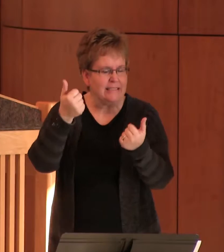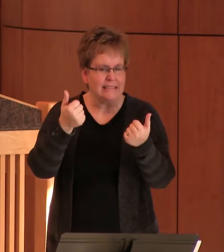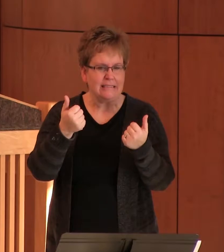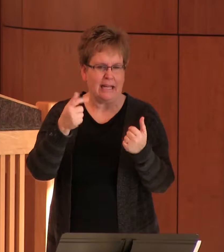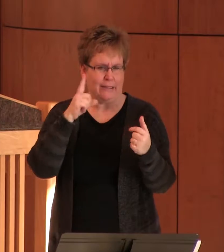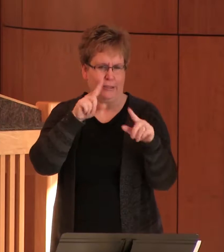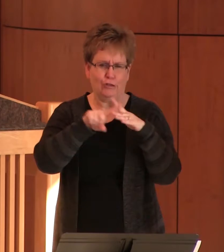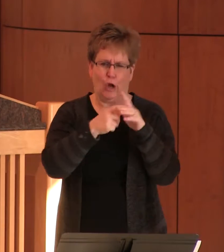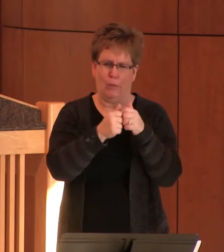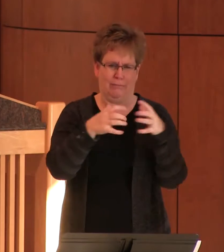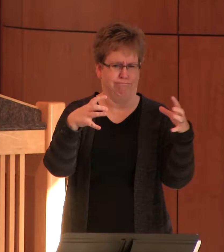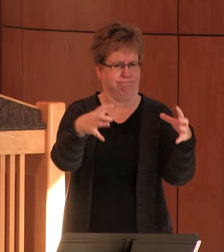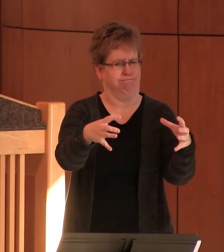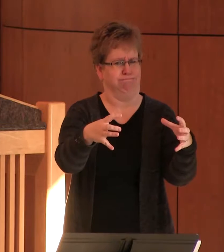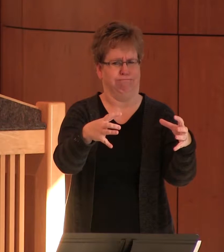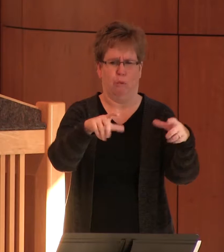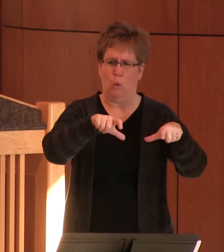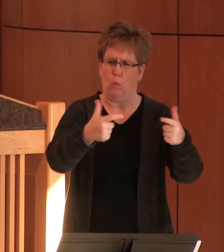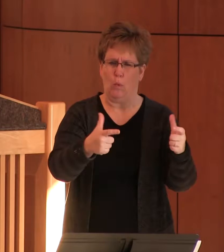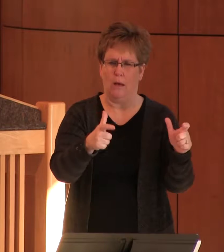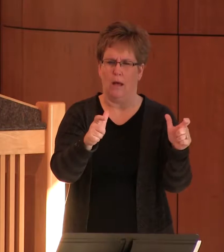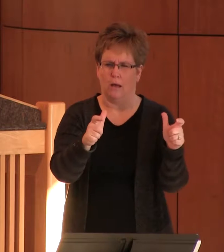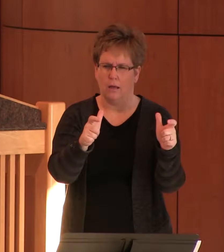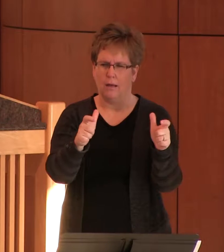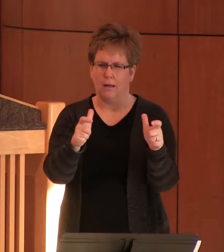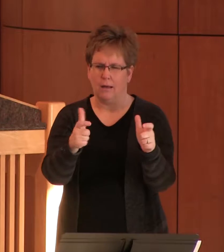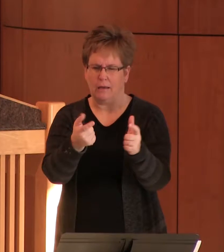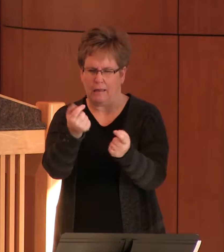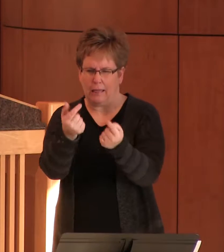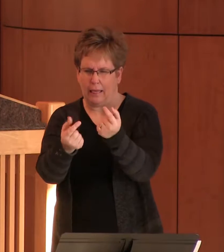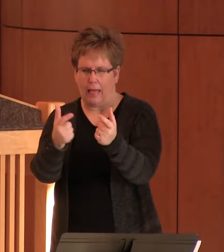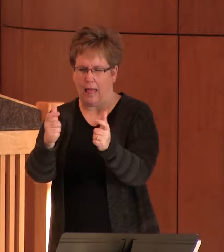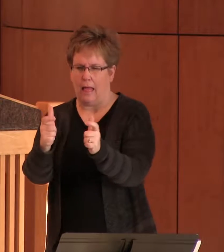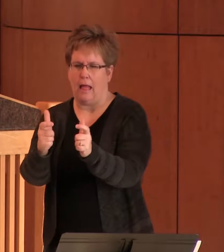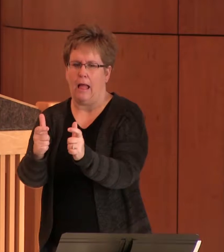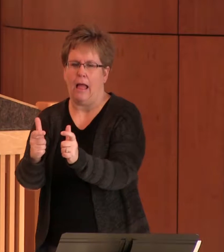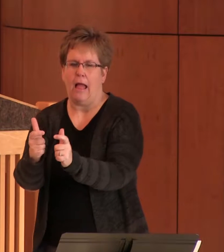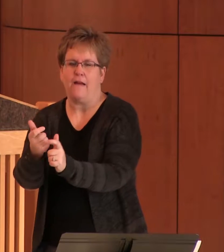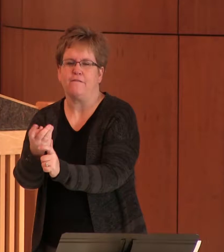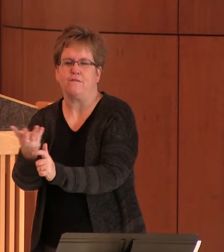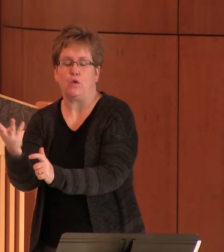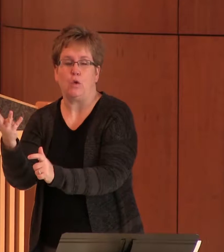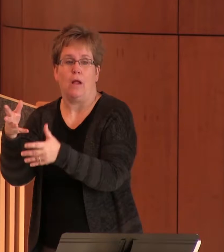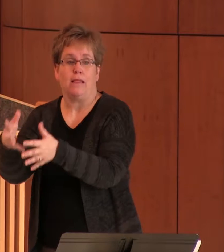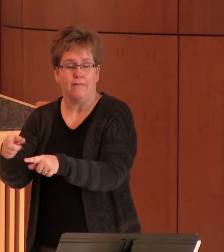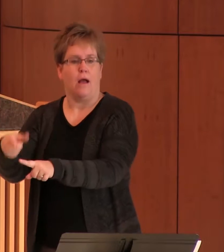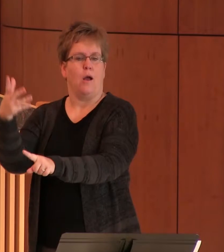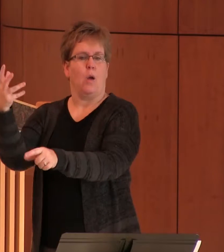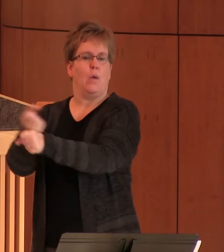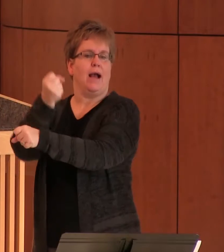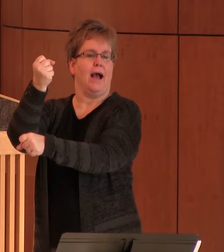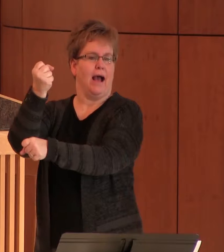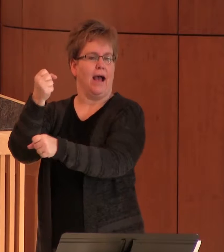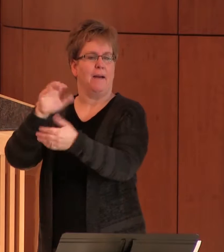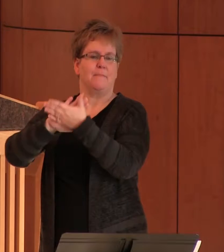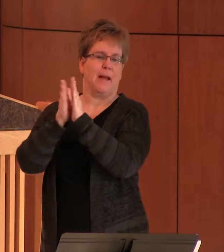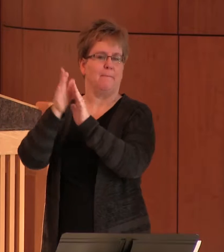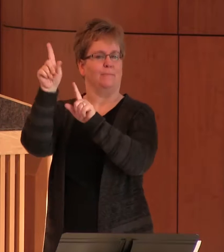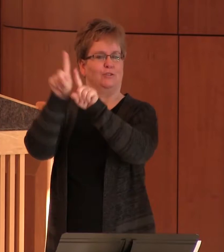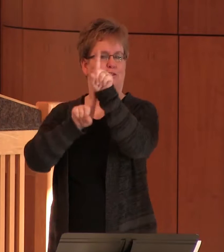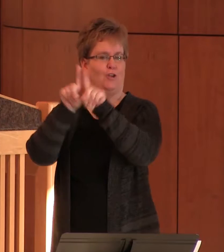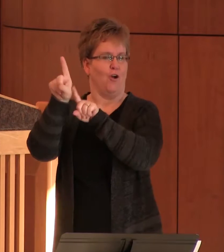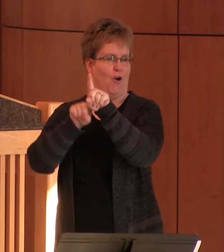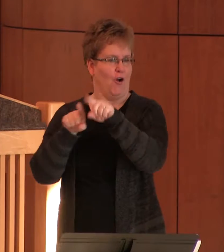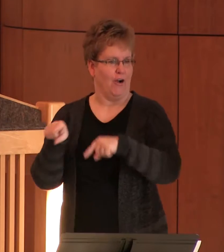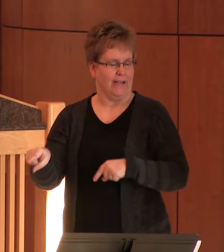from a large group to a smaller group, and finally to just a few, and then that winner, who is the star,